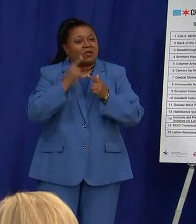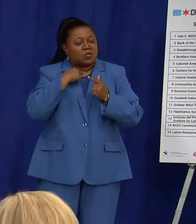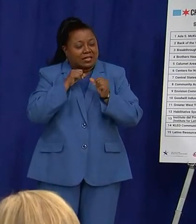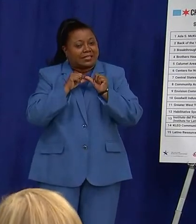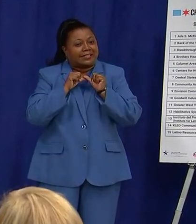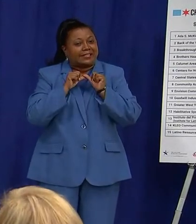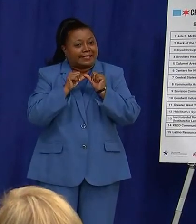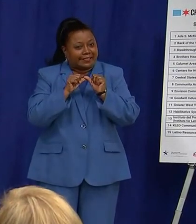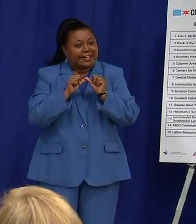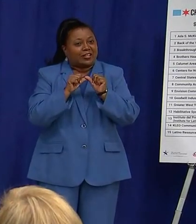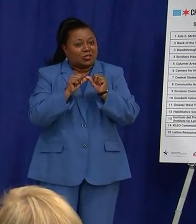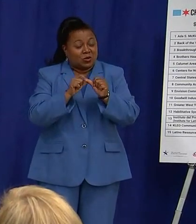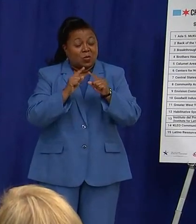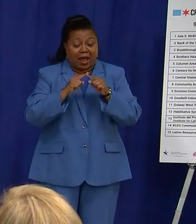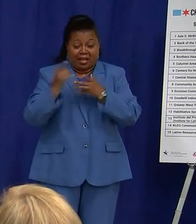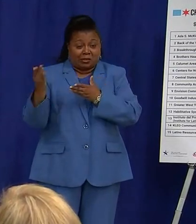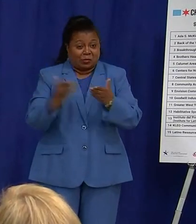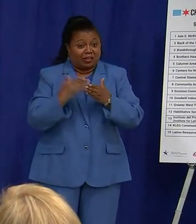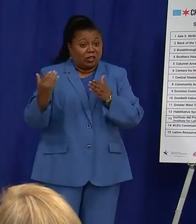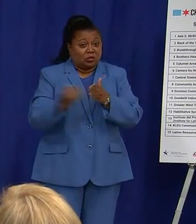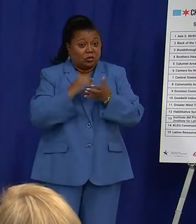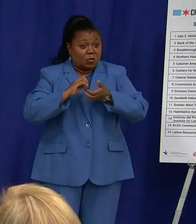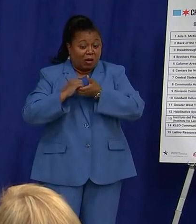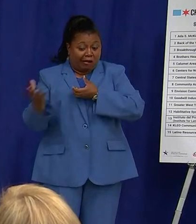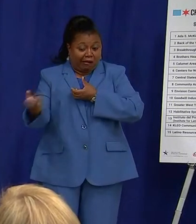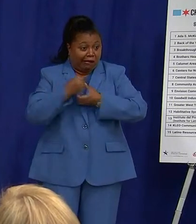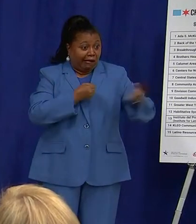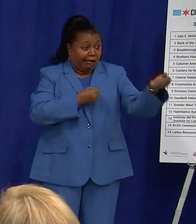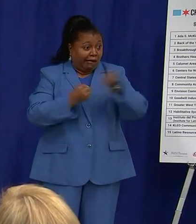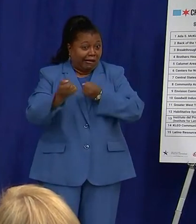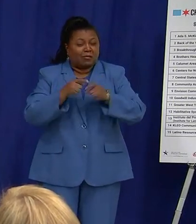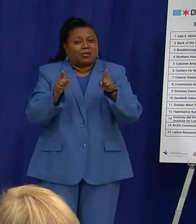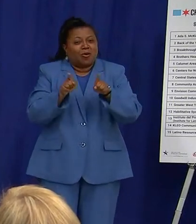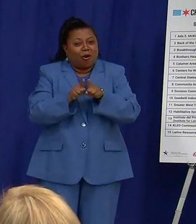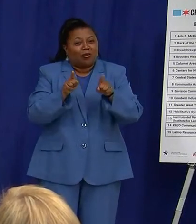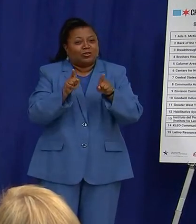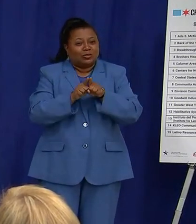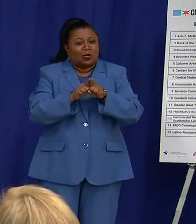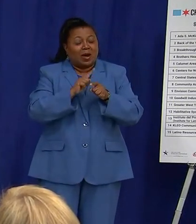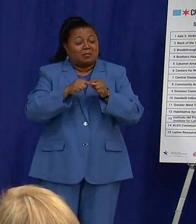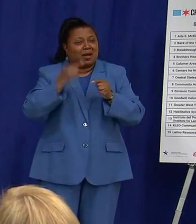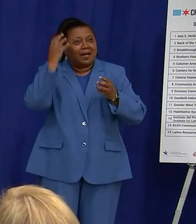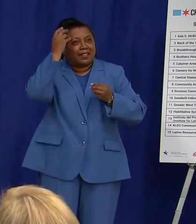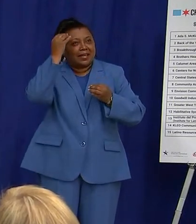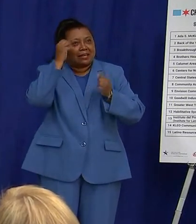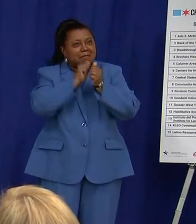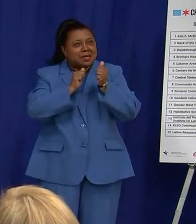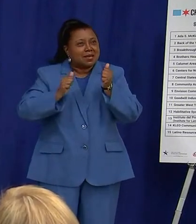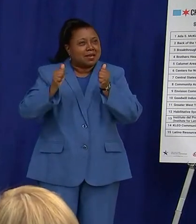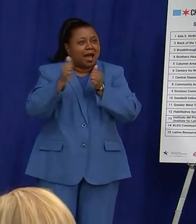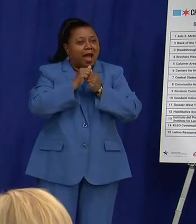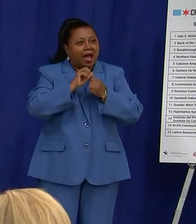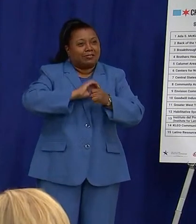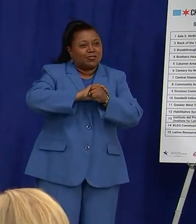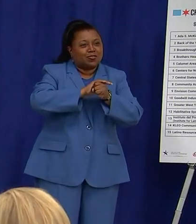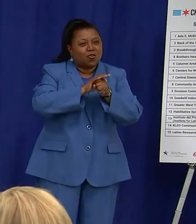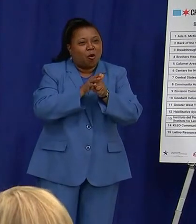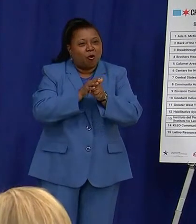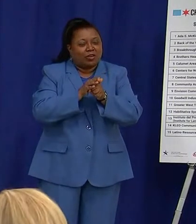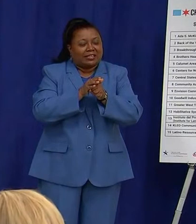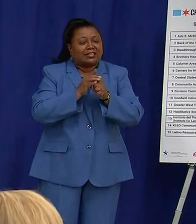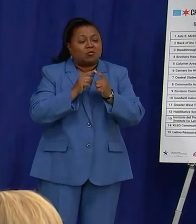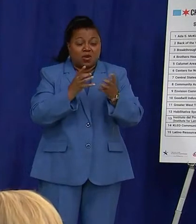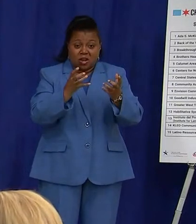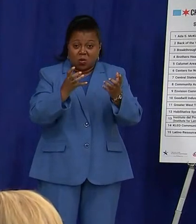will continue as we bring these new partners in. But it is also about thinking beyond COVID.